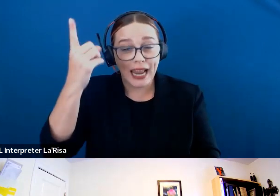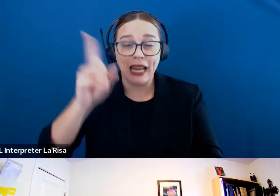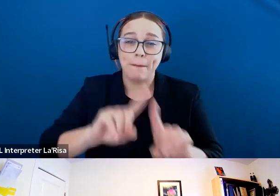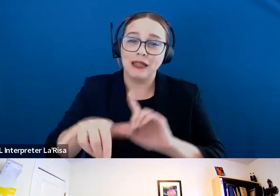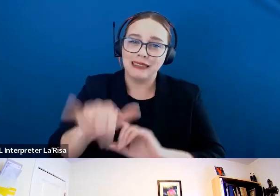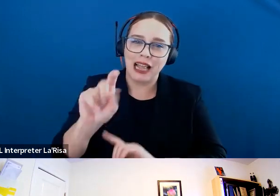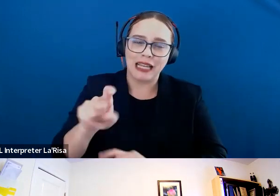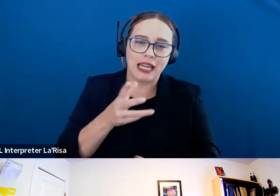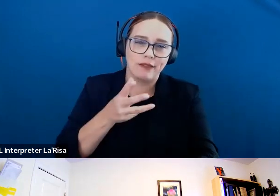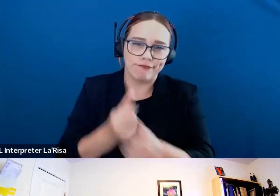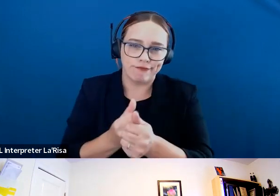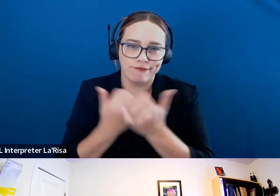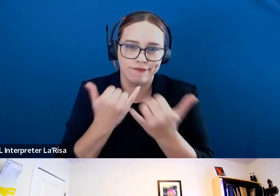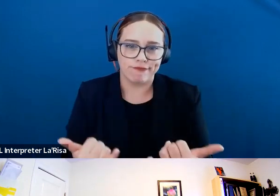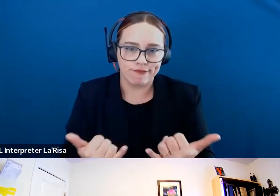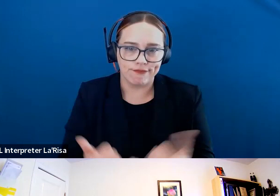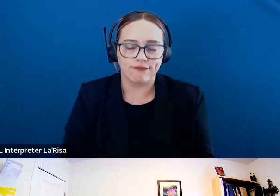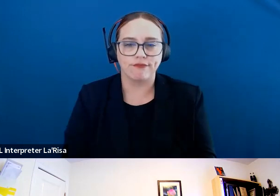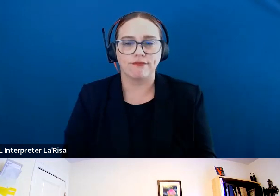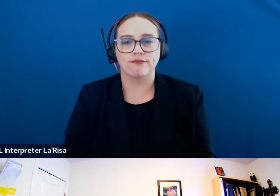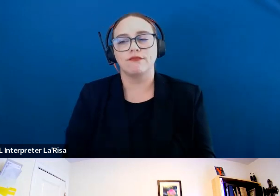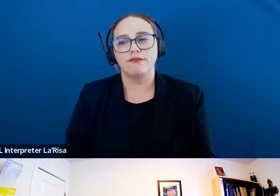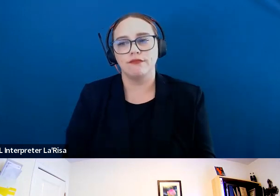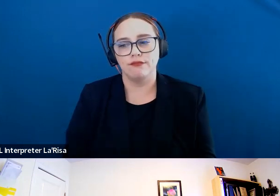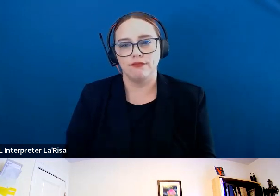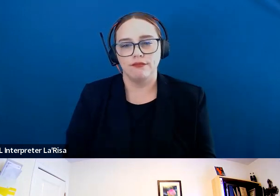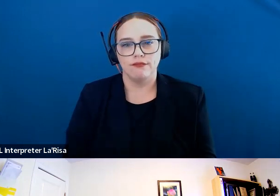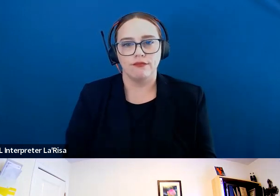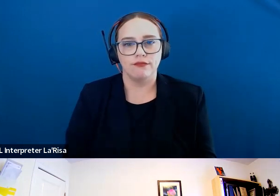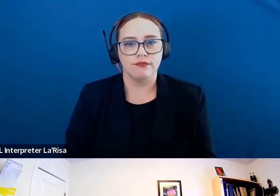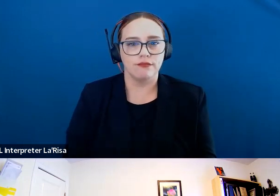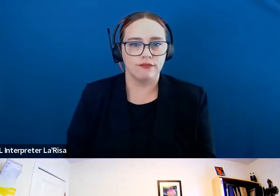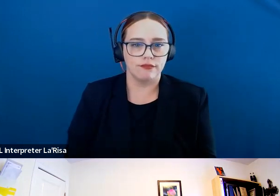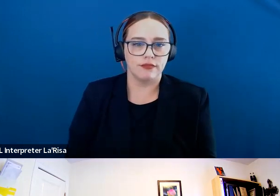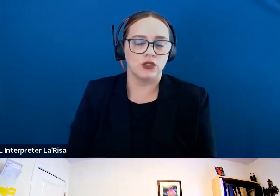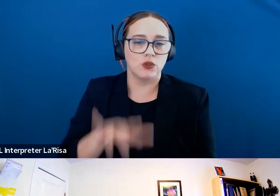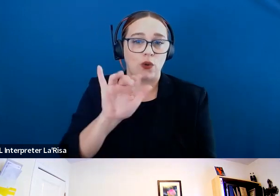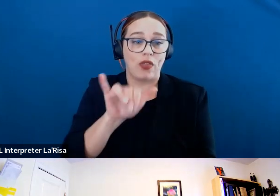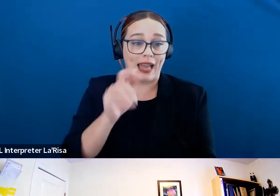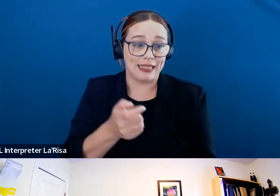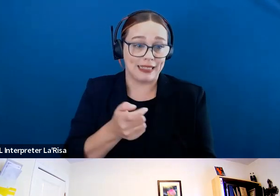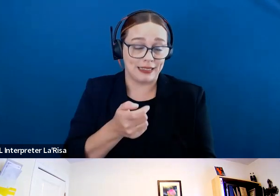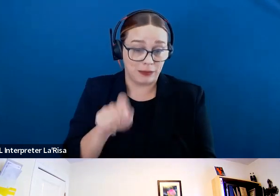stay current and learn a little bit more. So this particular CIL,